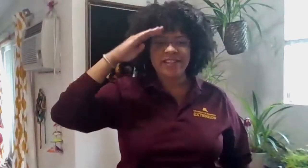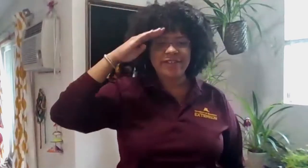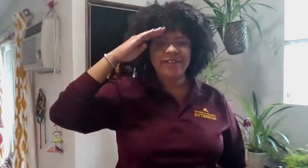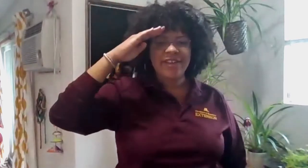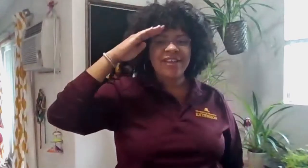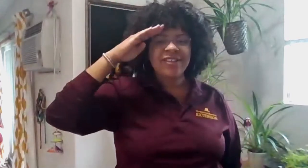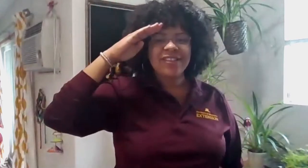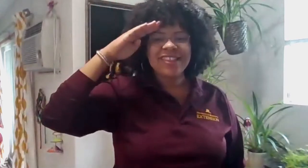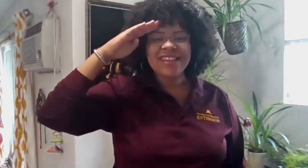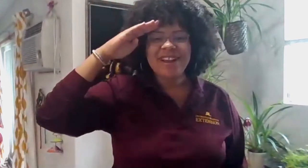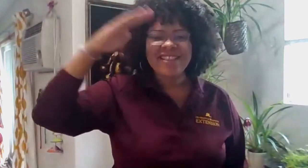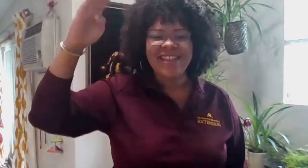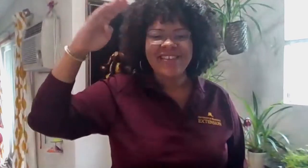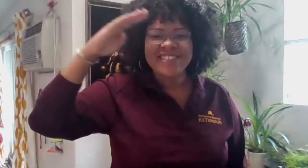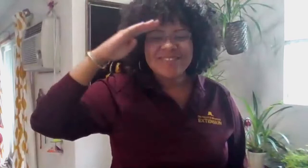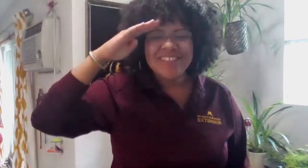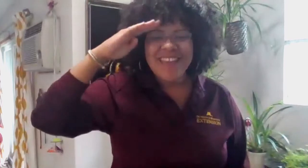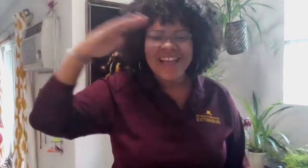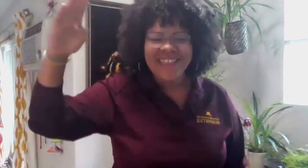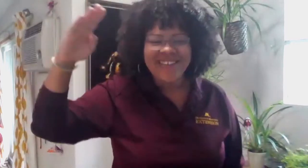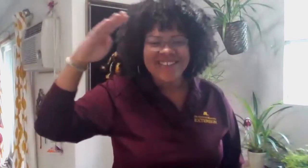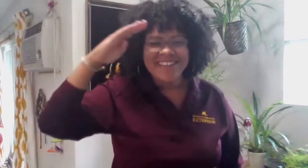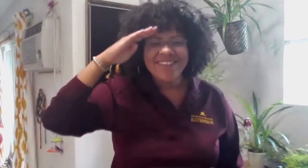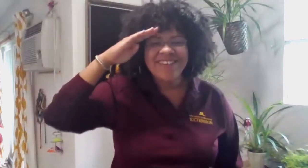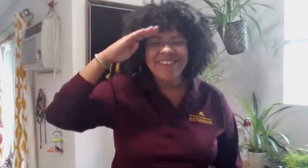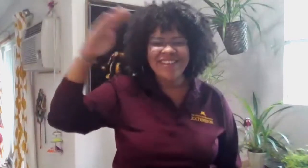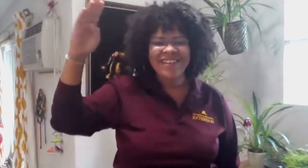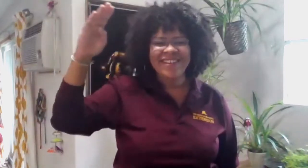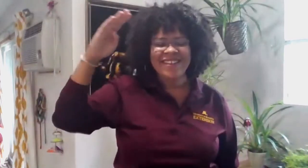to. So this, in American Sign Language, is me saying hello to you.